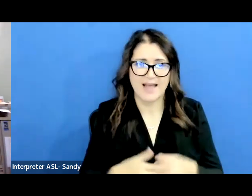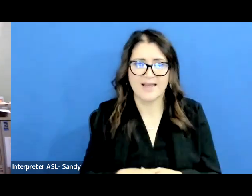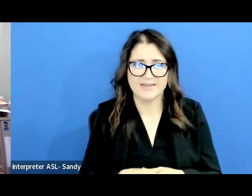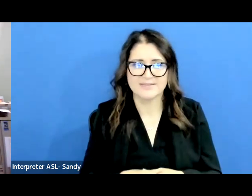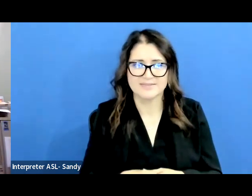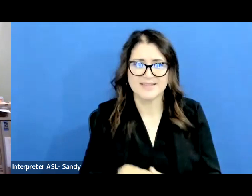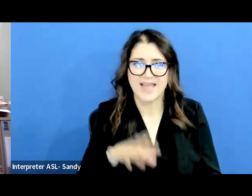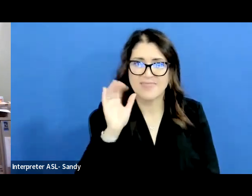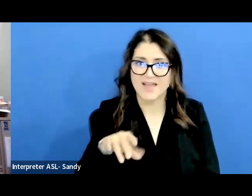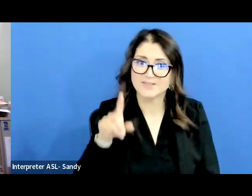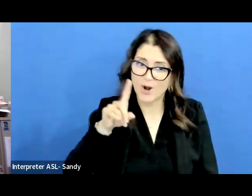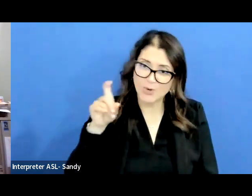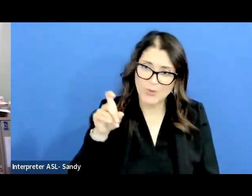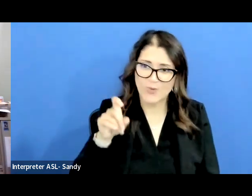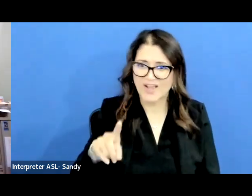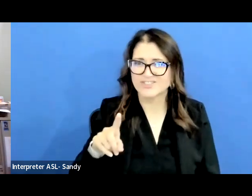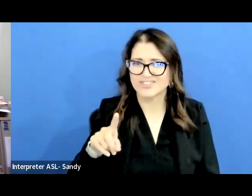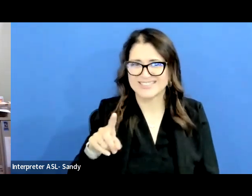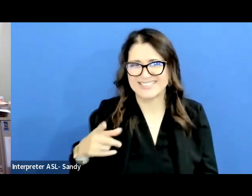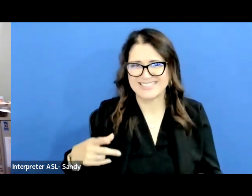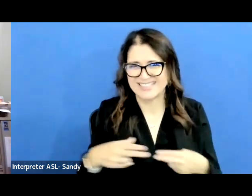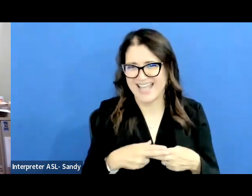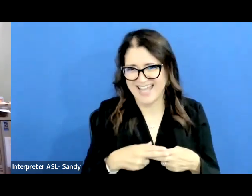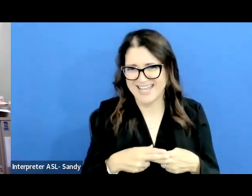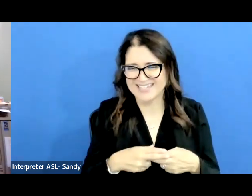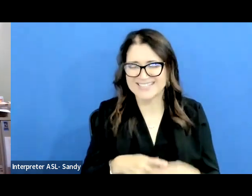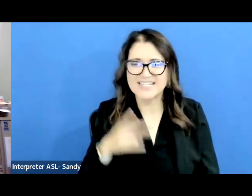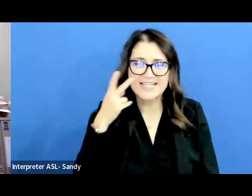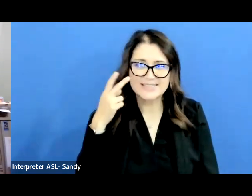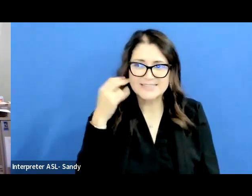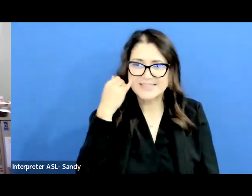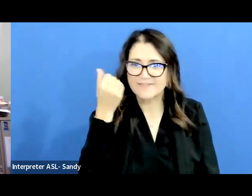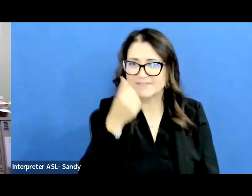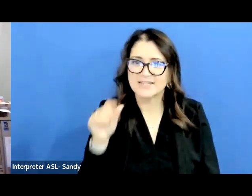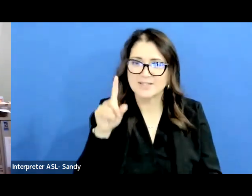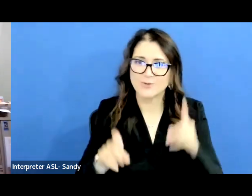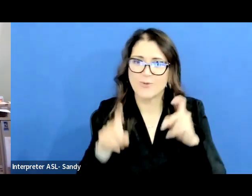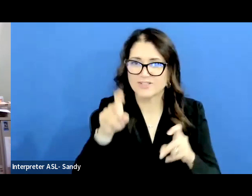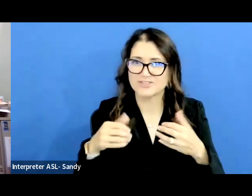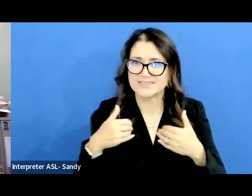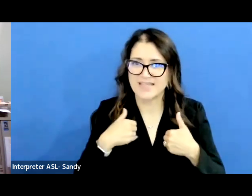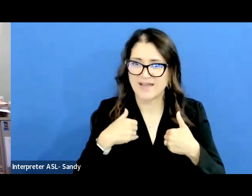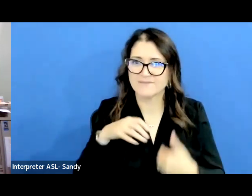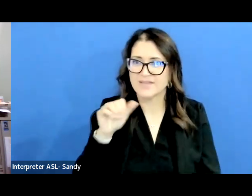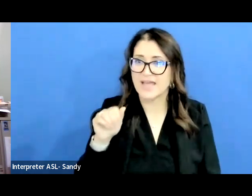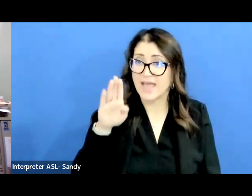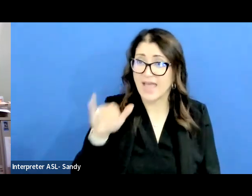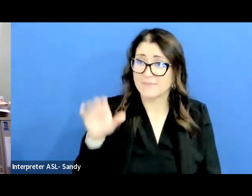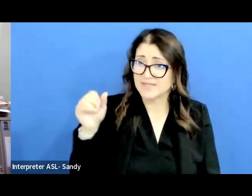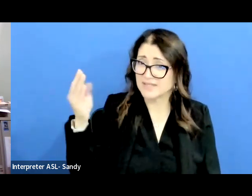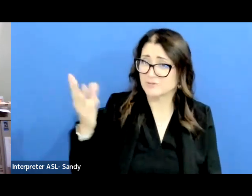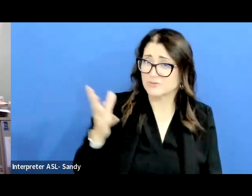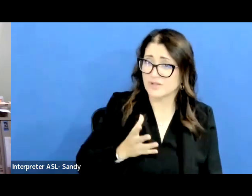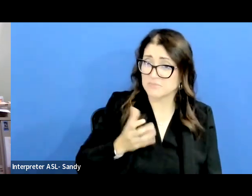our question slide. Let's see if we have any questions. Abby, can you tell me, do we have any